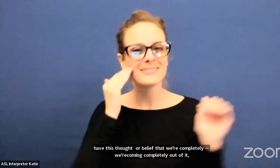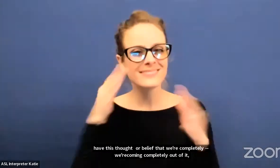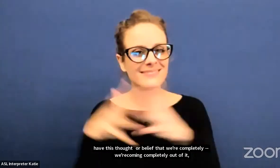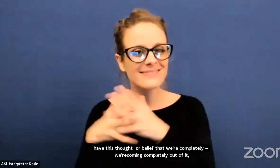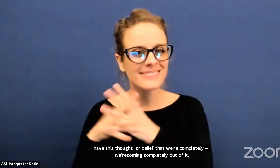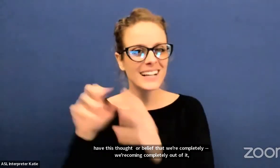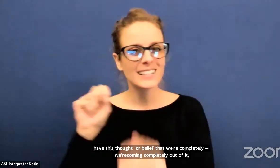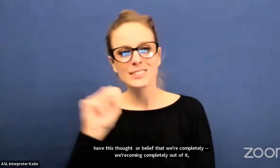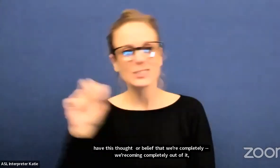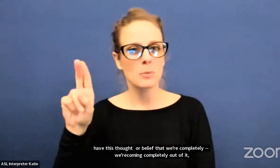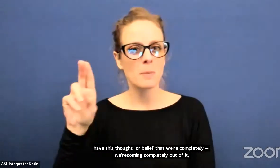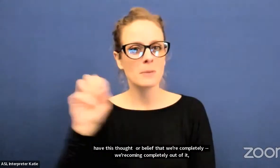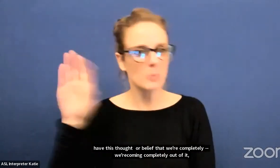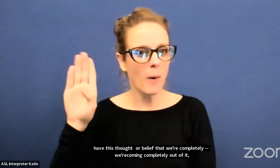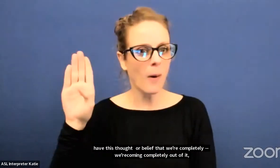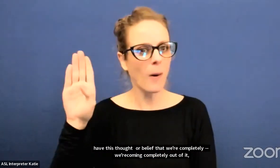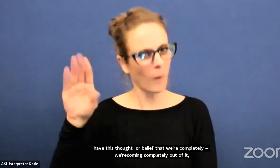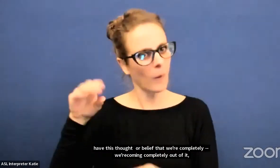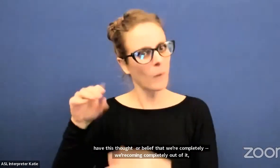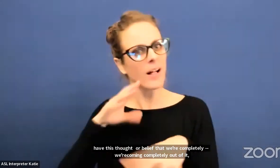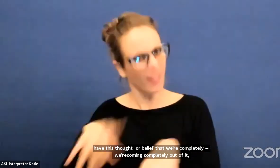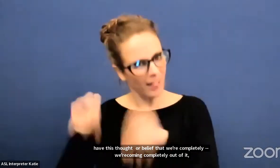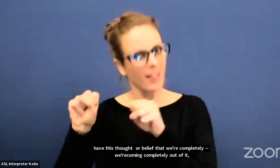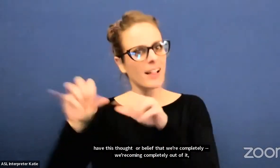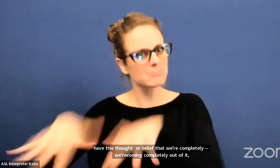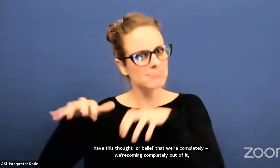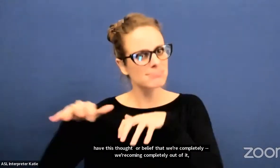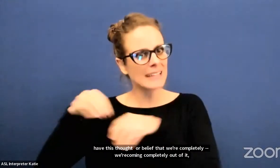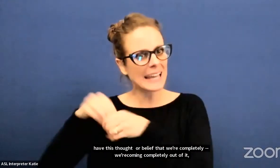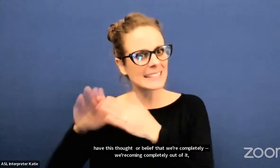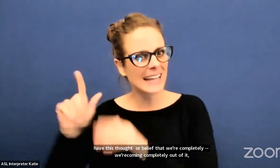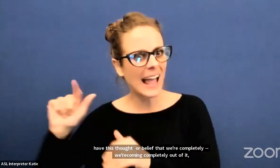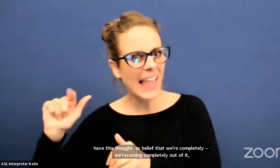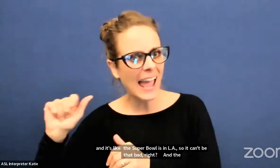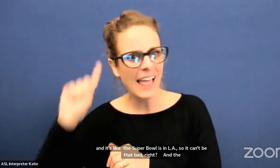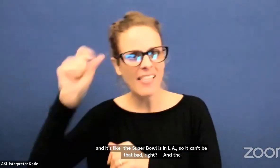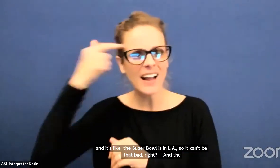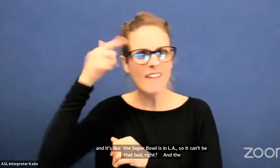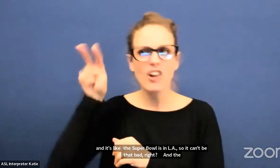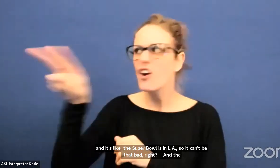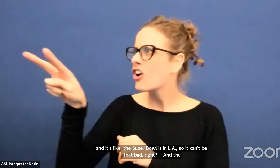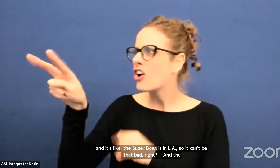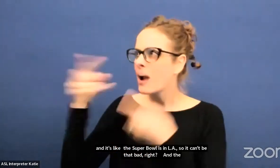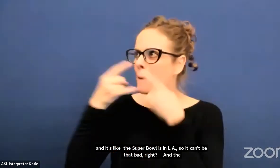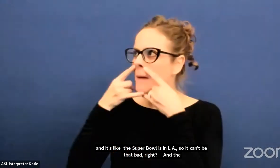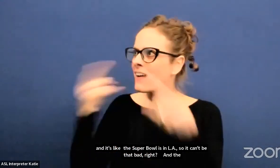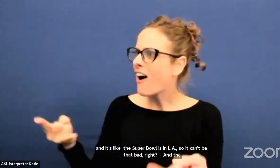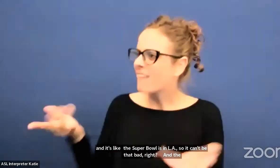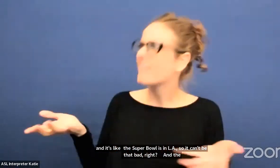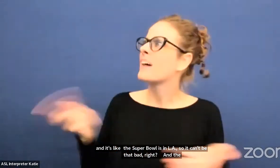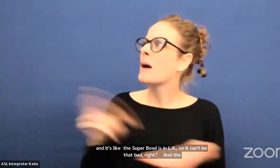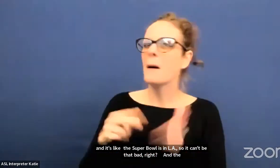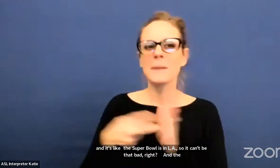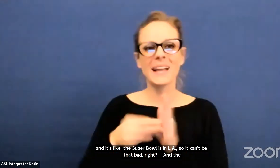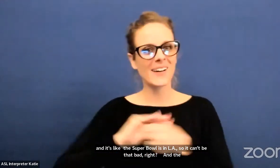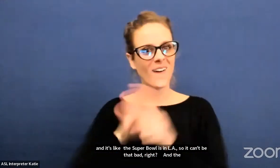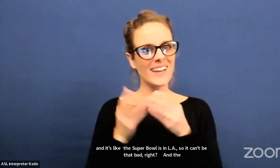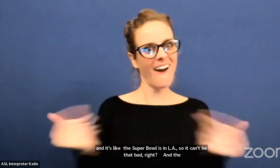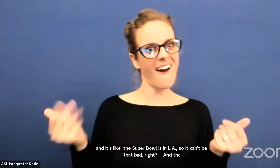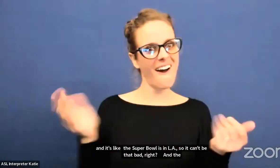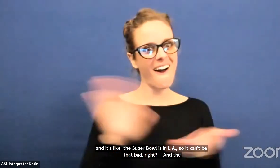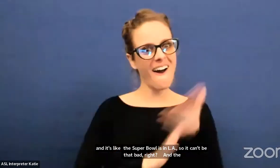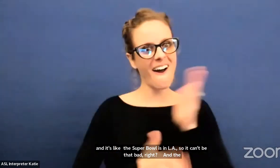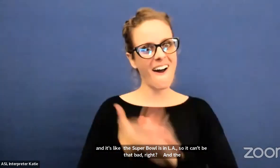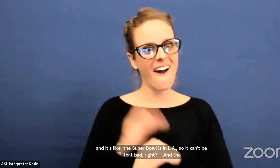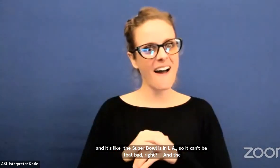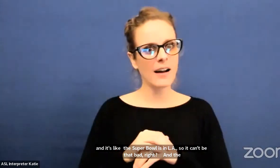in LA, so it can't be that bad, right? And the governor's not wearing his mask, and so and but those things have